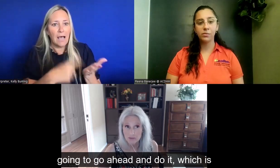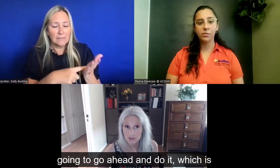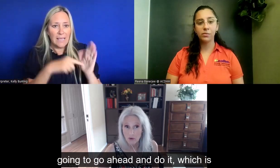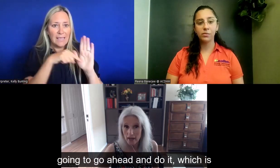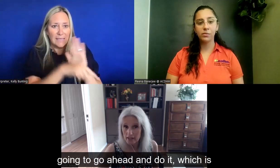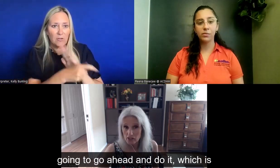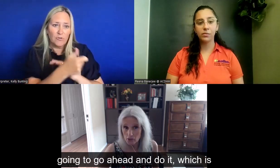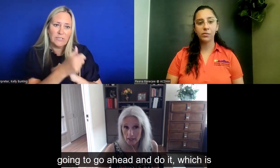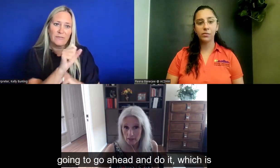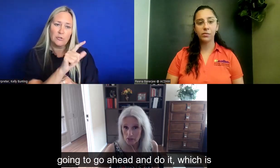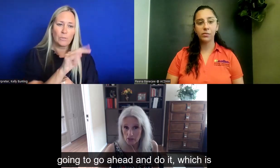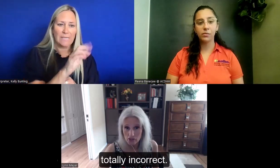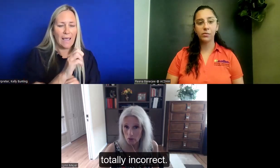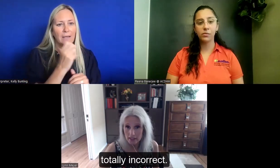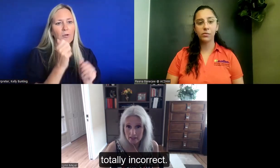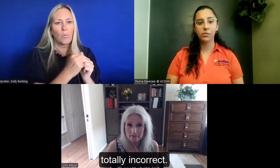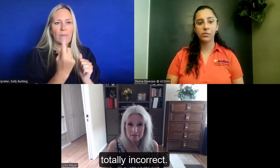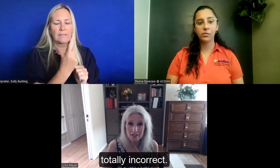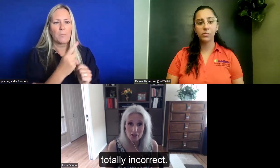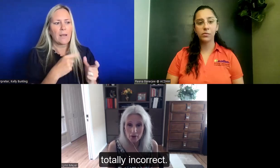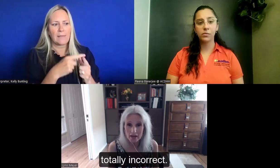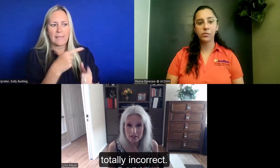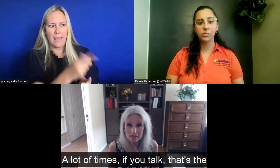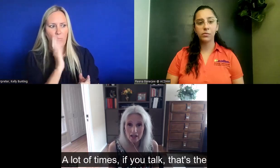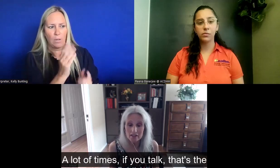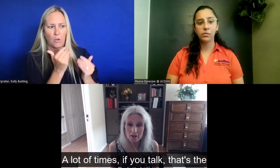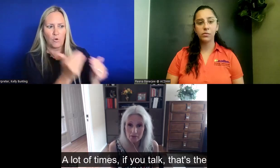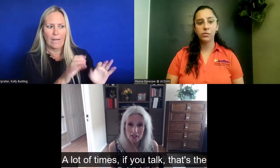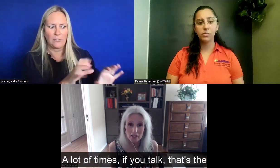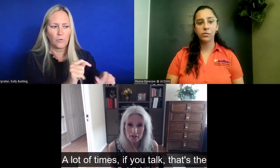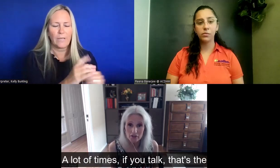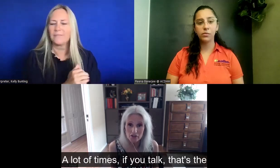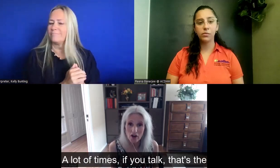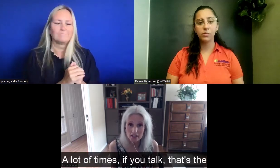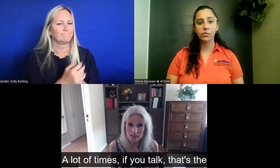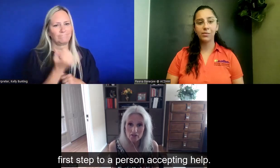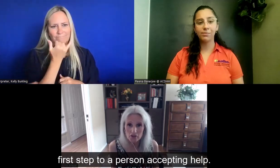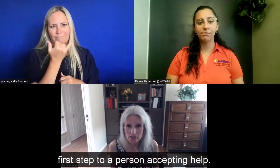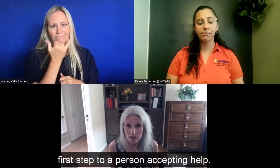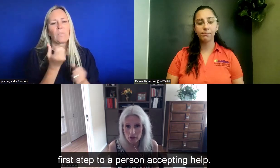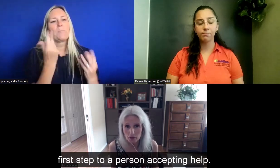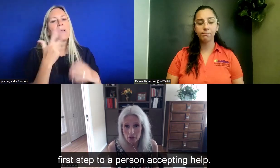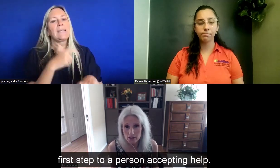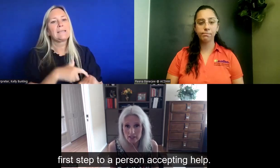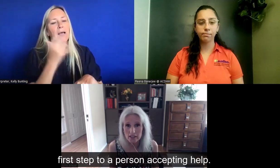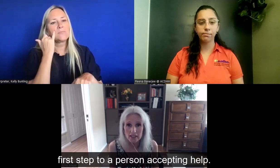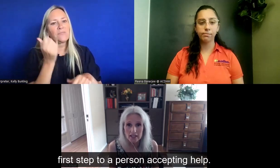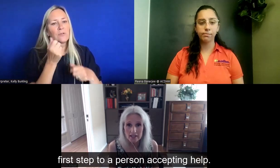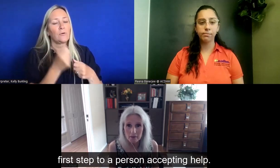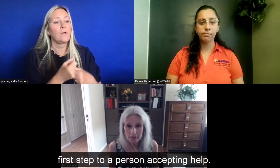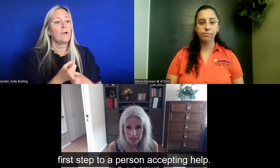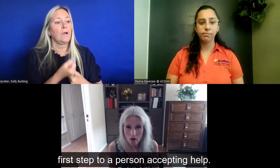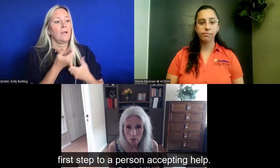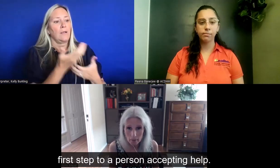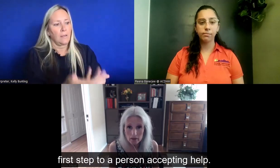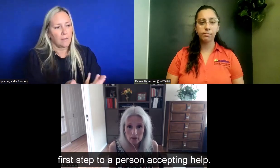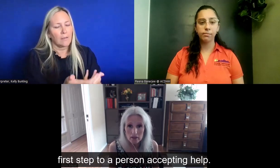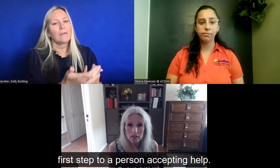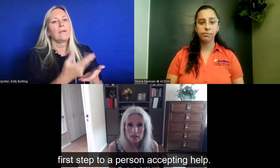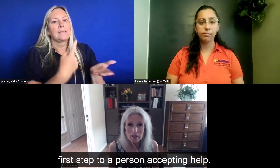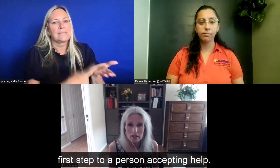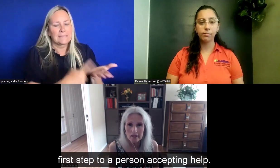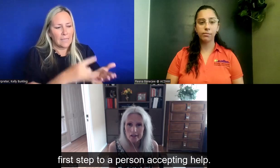to go ahead and do it, which is totally incorrect. A lot of times, if you talk, that's the first step to a person accepting help.